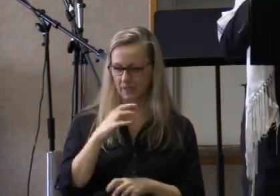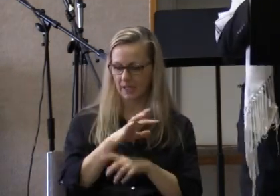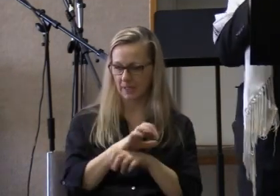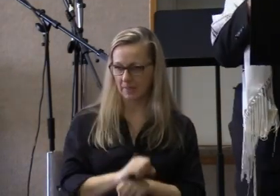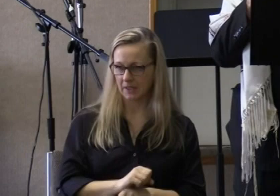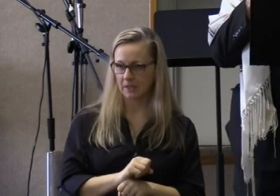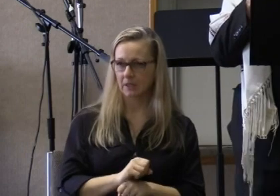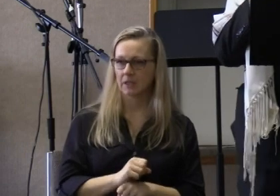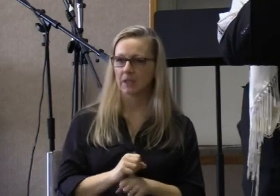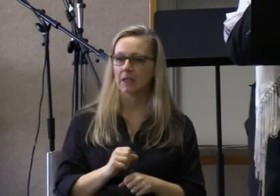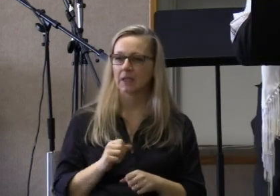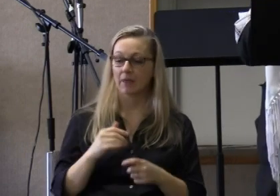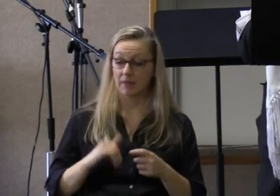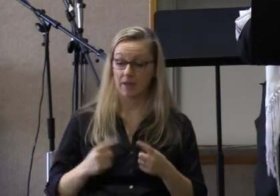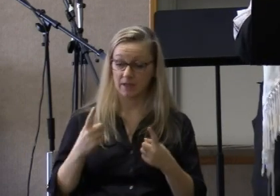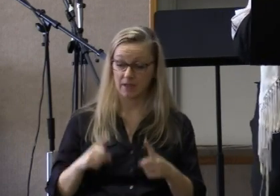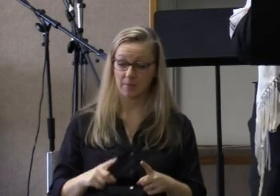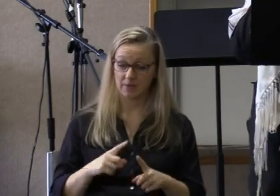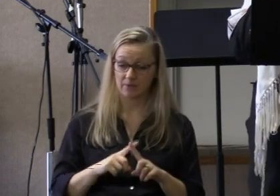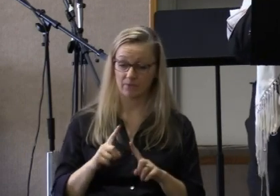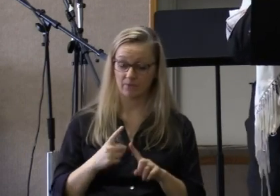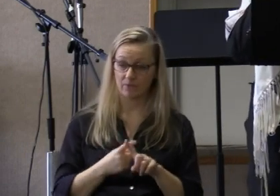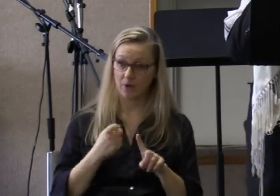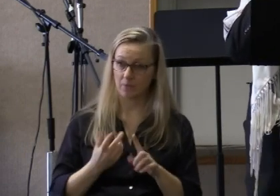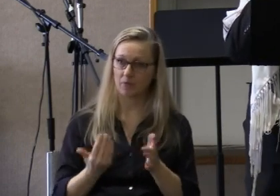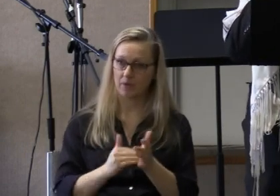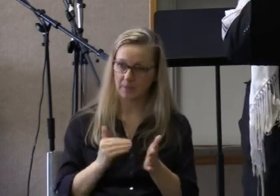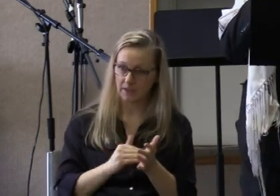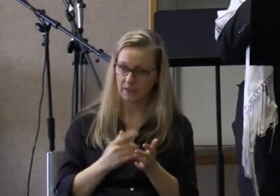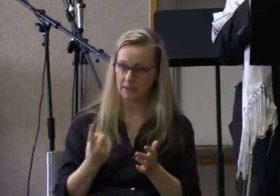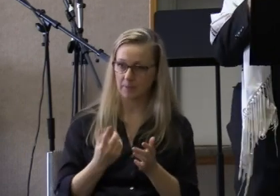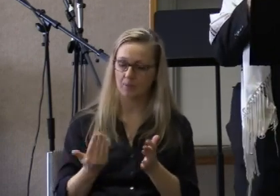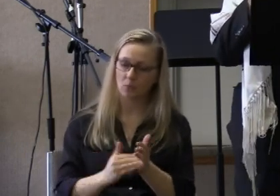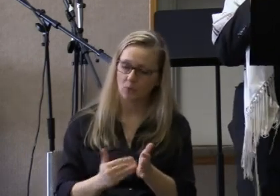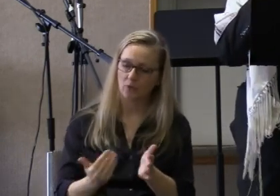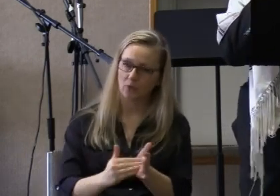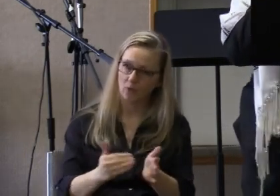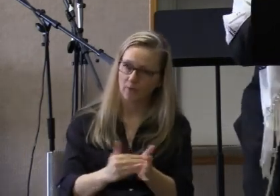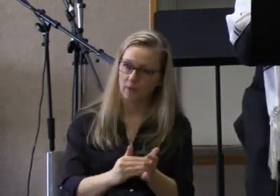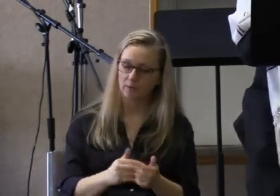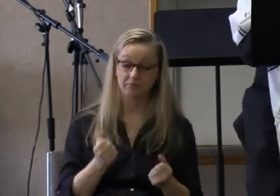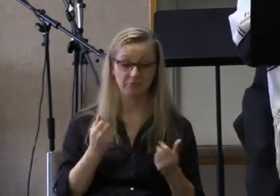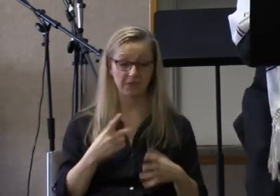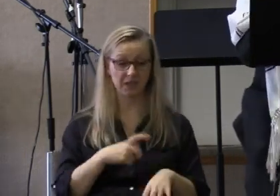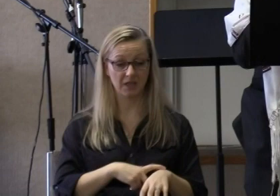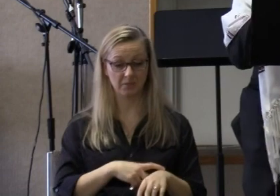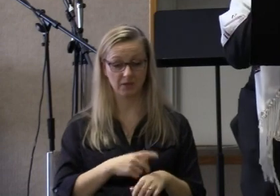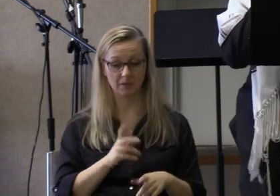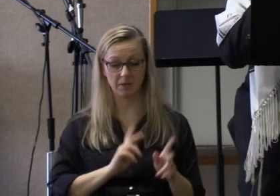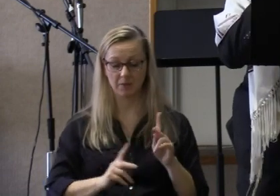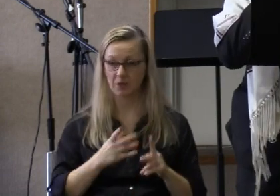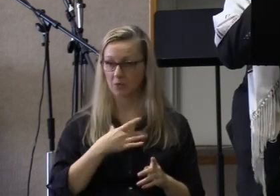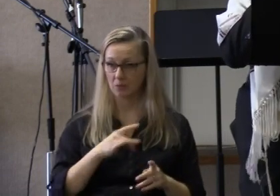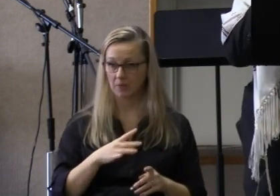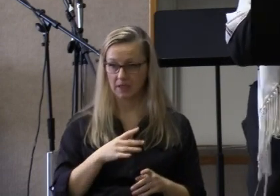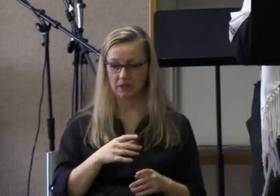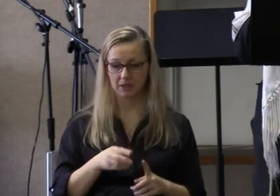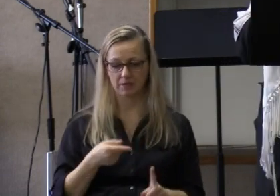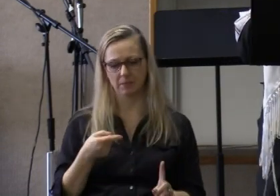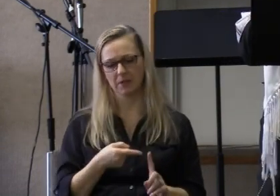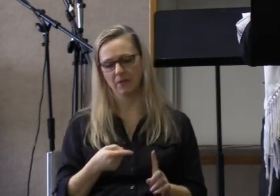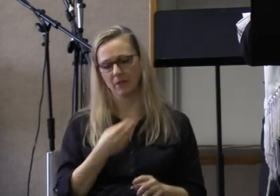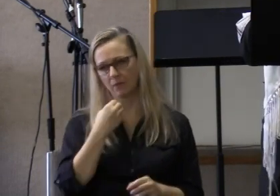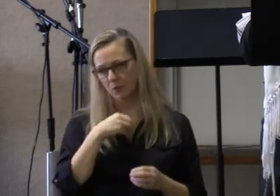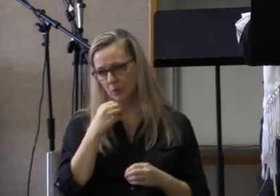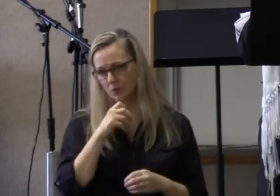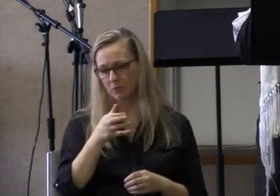repeatedly. For example, many people do not like certain foods or beverages at first. However, when